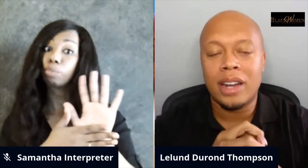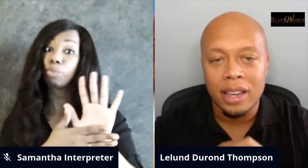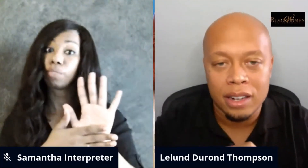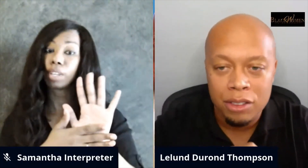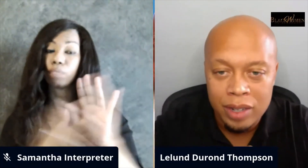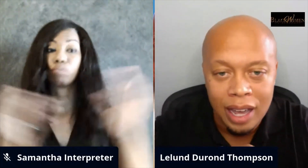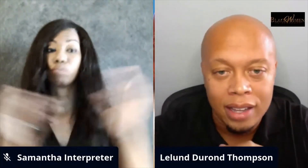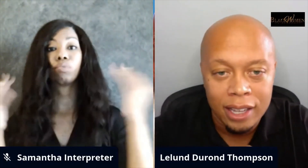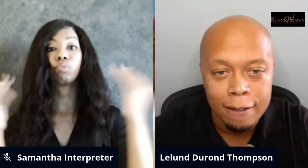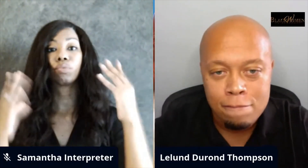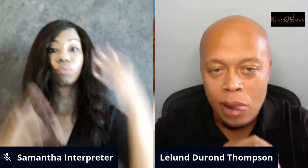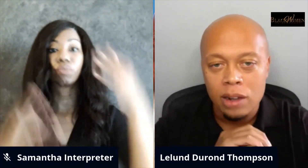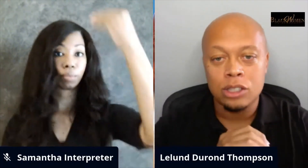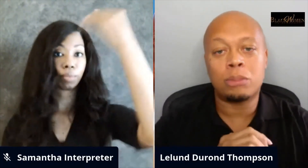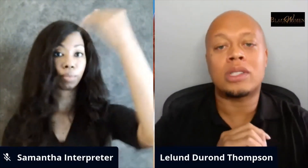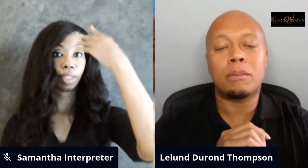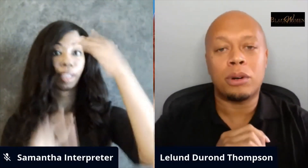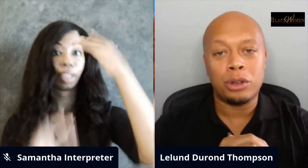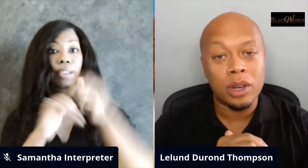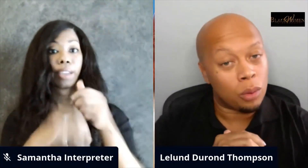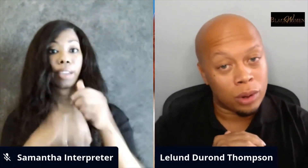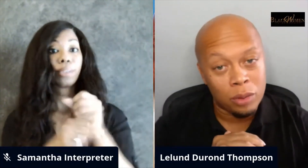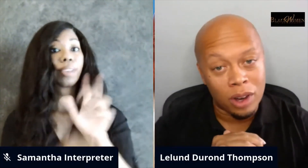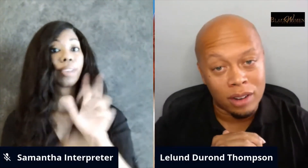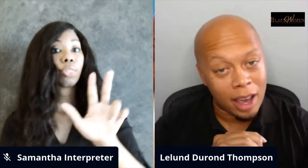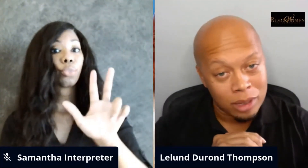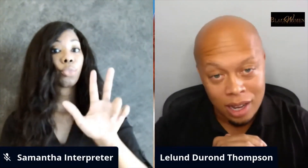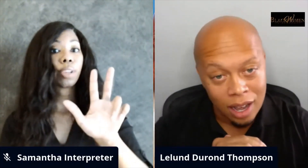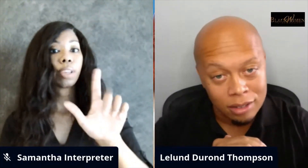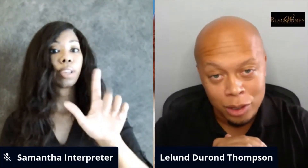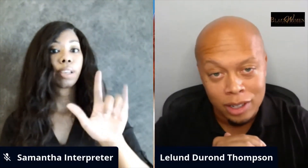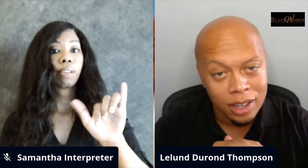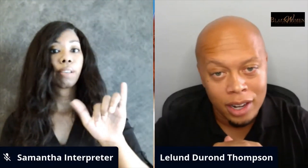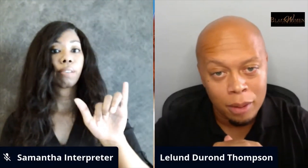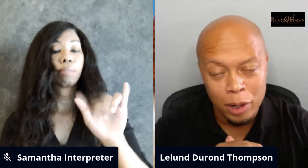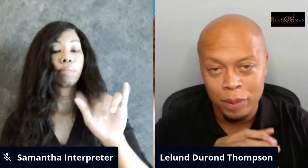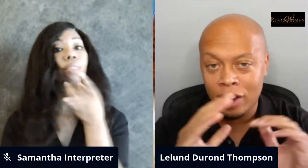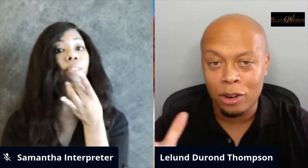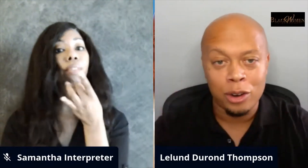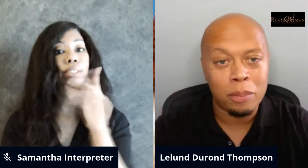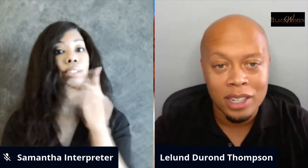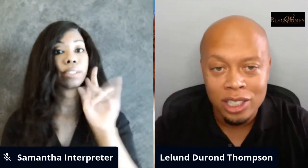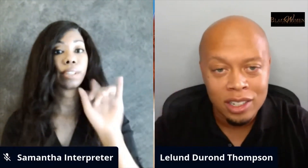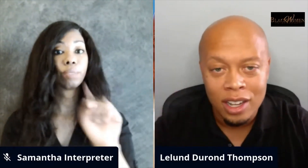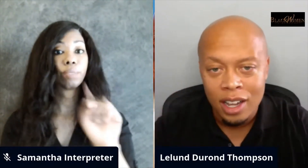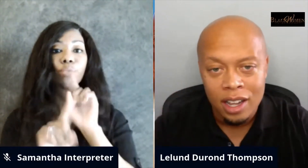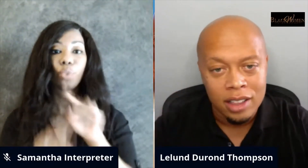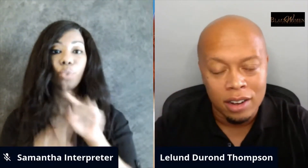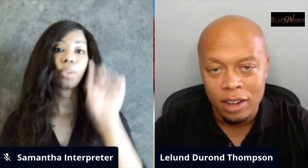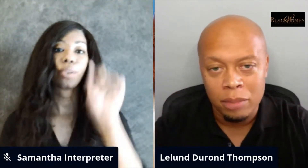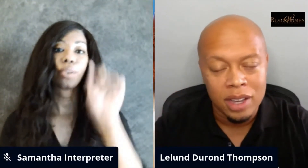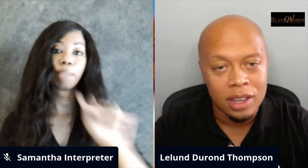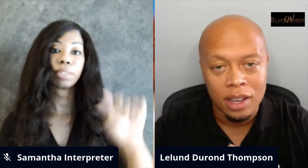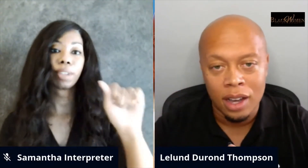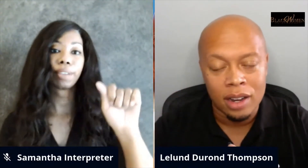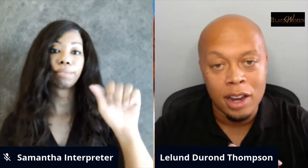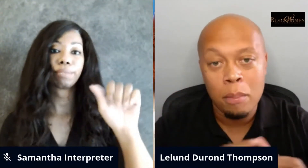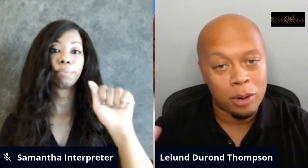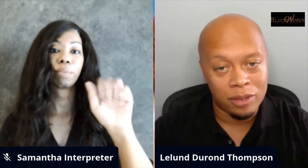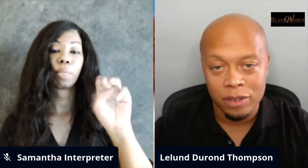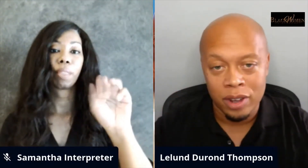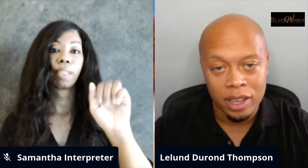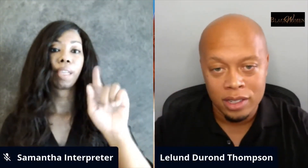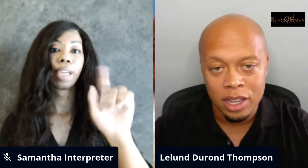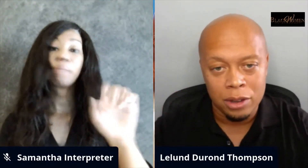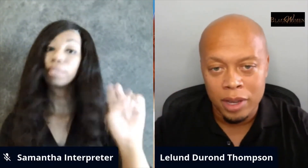How can I get a 3-light kit? Super simple. You can order one on Amazon. You can look it up depending on your budget. There are going to be a